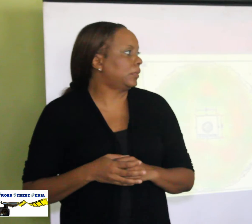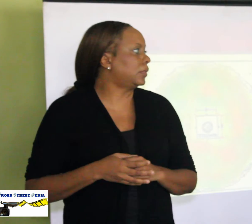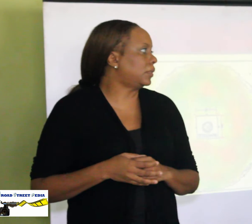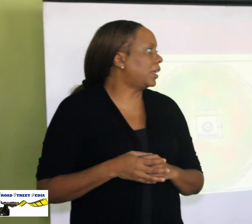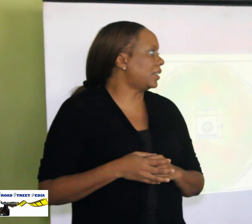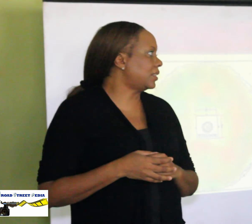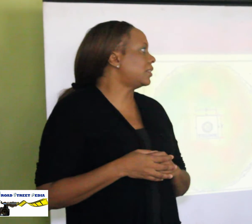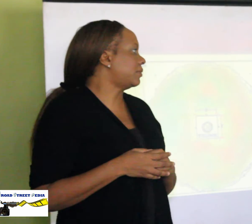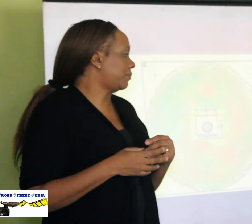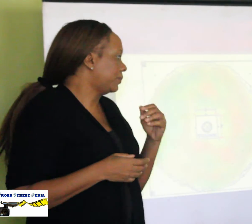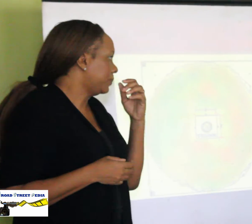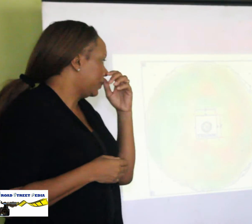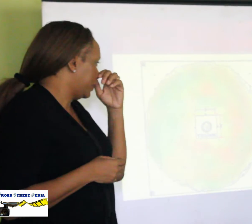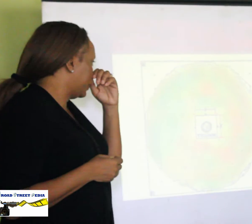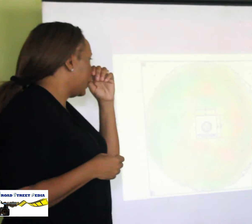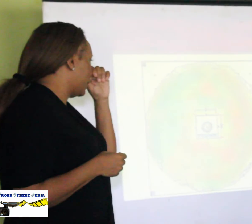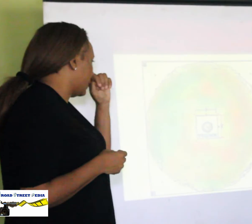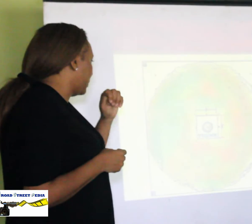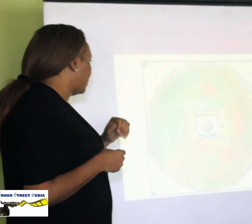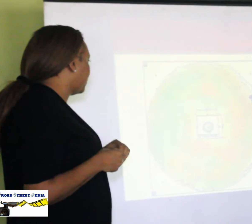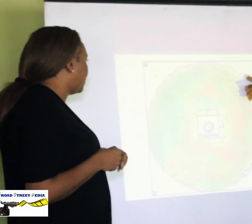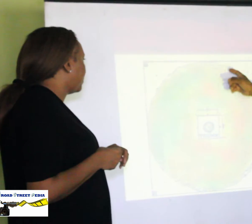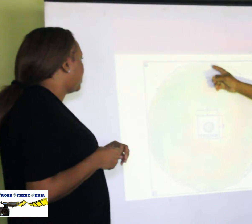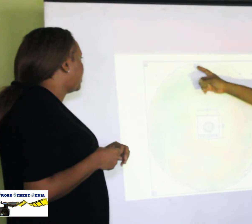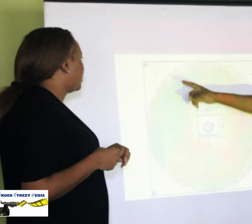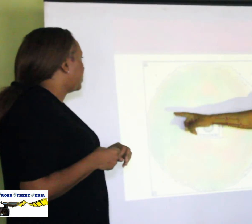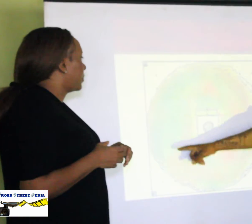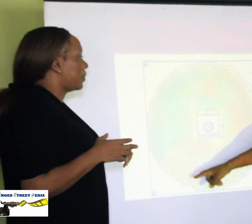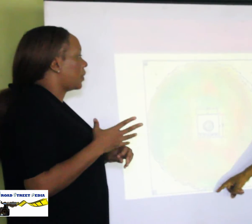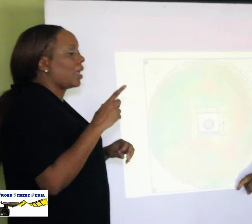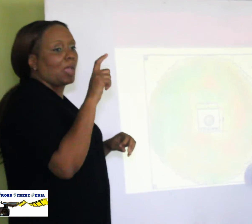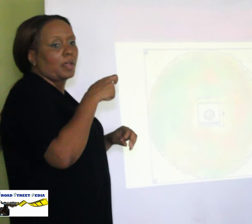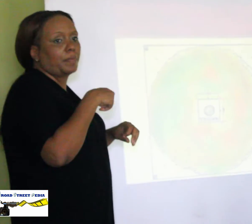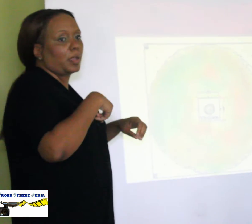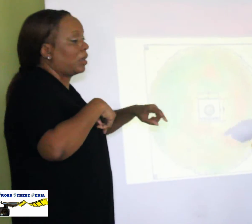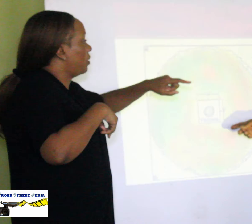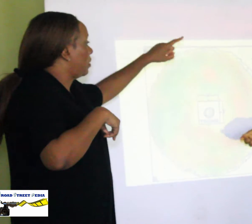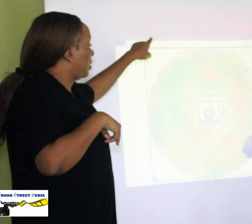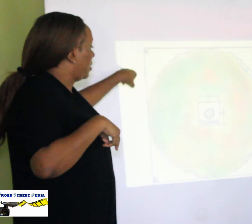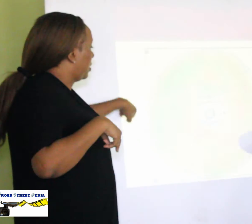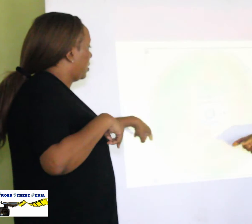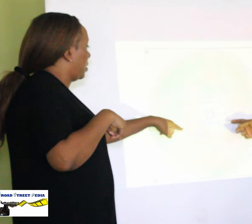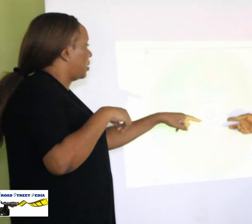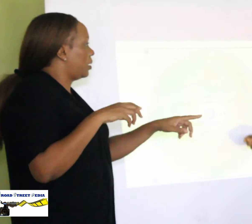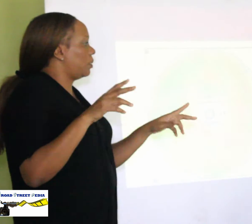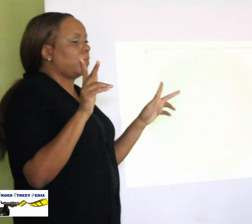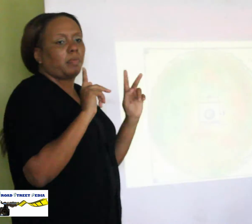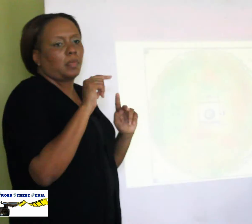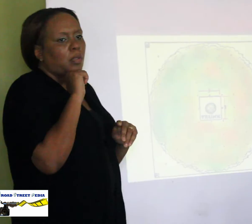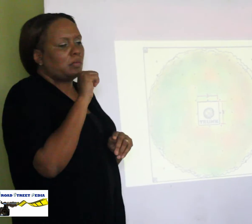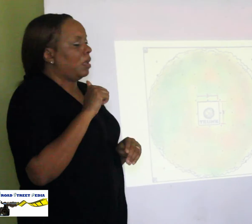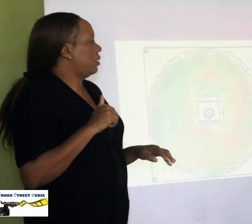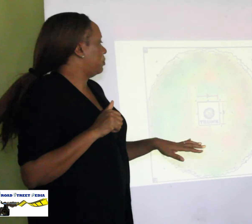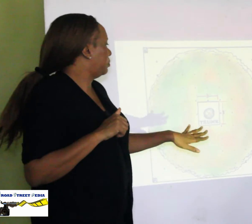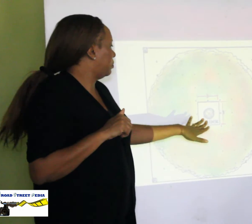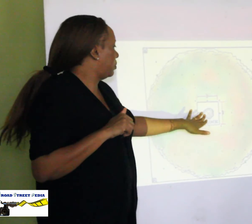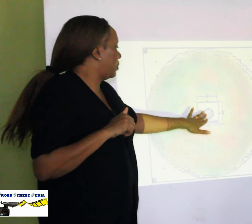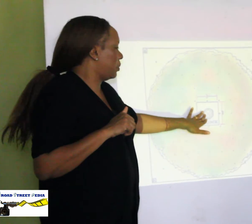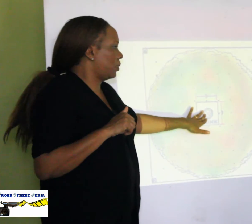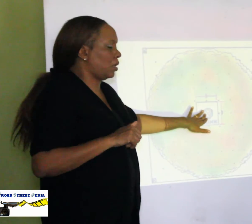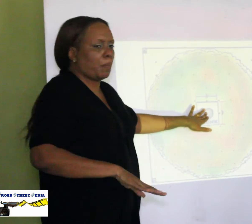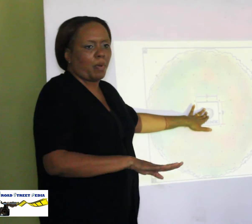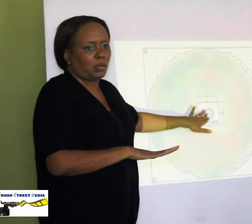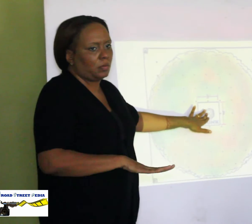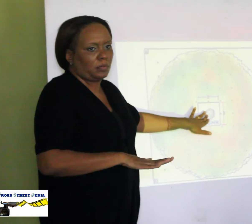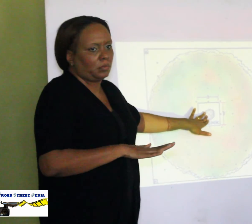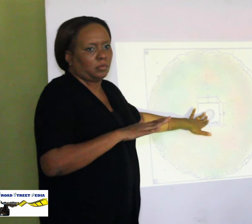1 pound of fertilizer for every year of the age. And you place it around. You see people still putting it at the trunk, at the base, it won't be